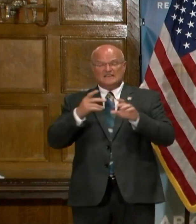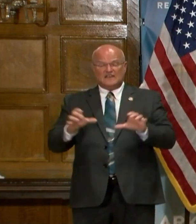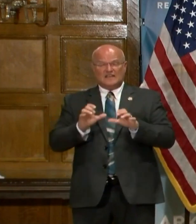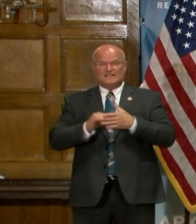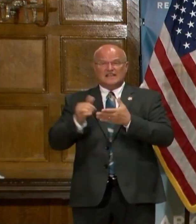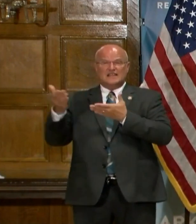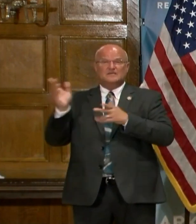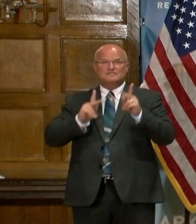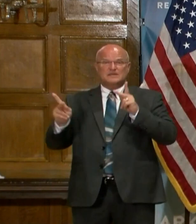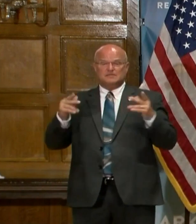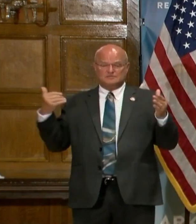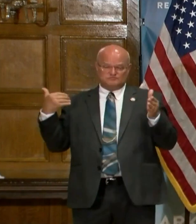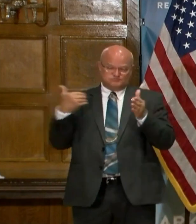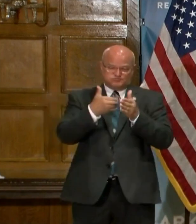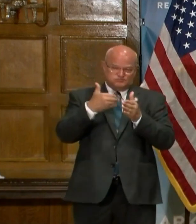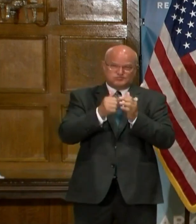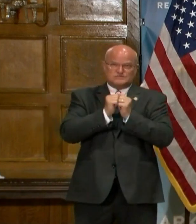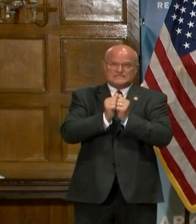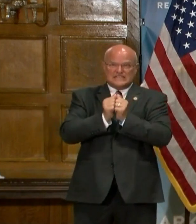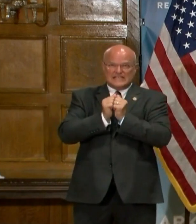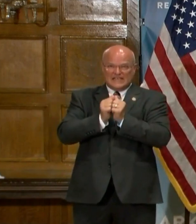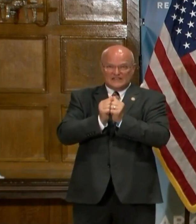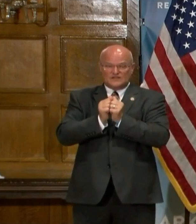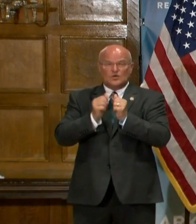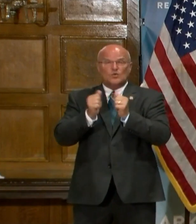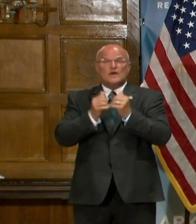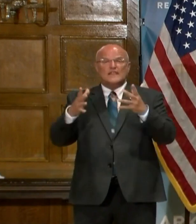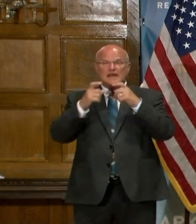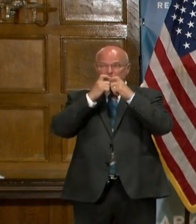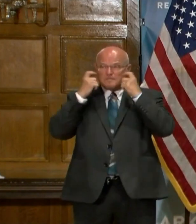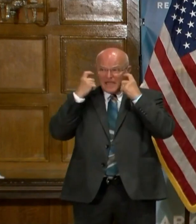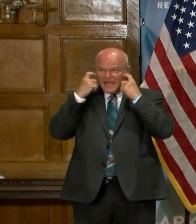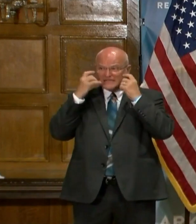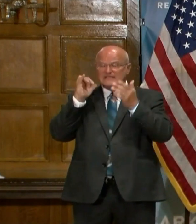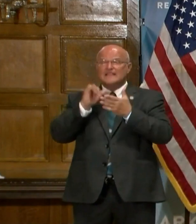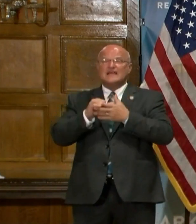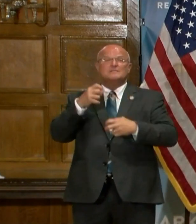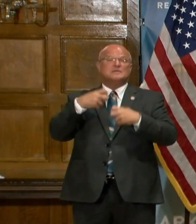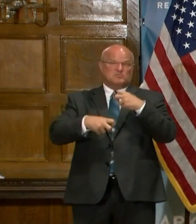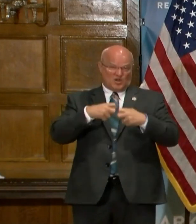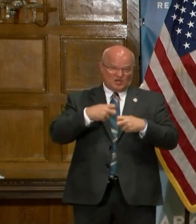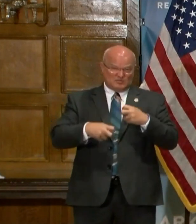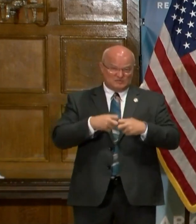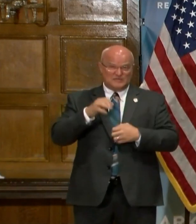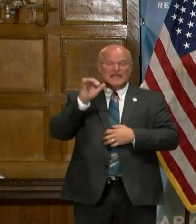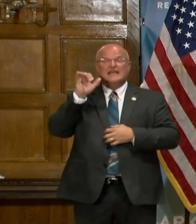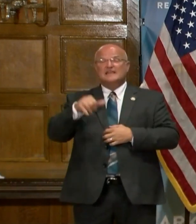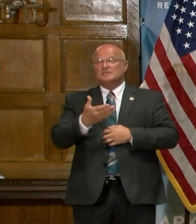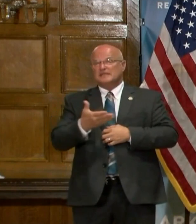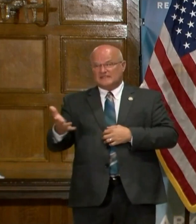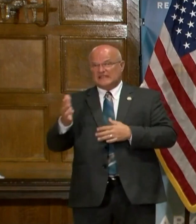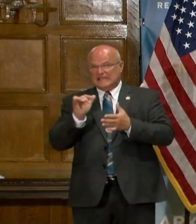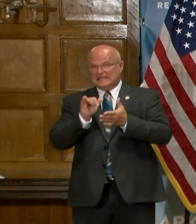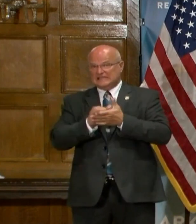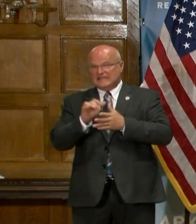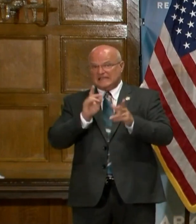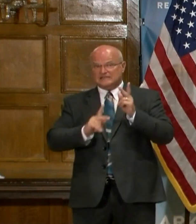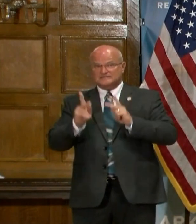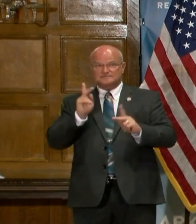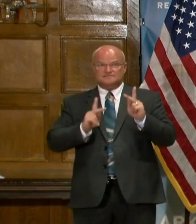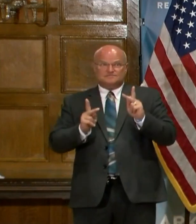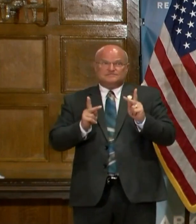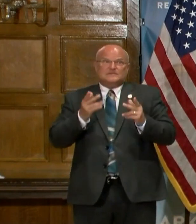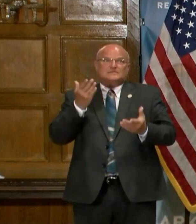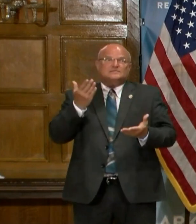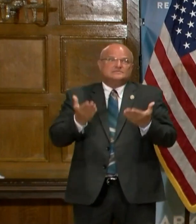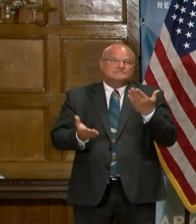that bring people in close contact together, without wearing masks, those are going to be problematic. And those are going to be things that people